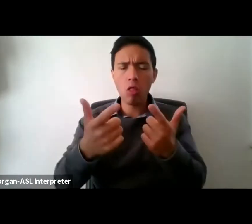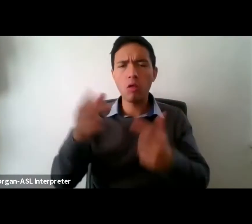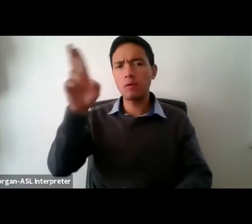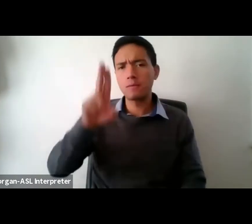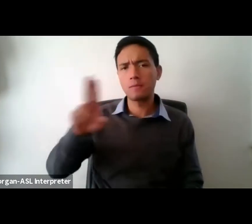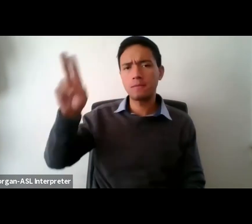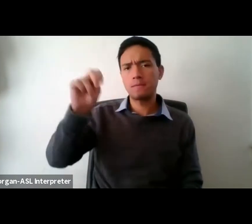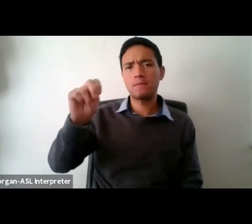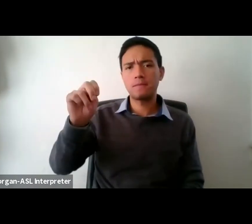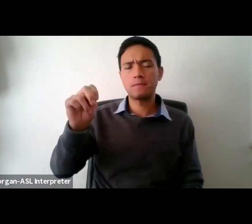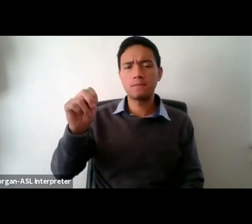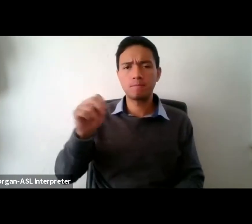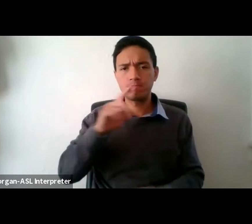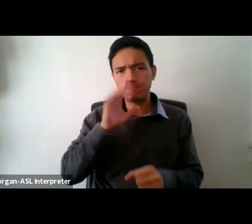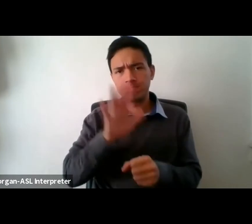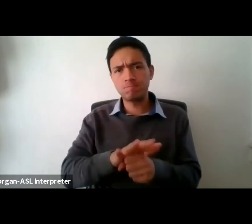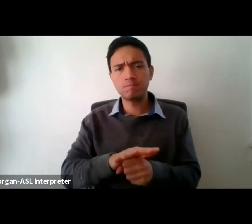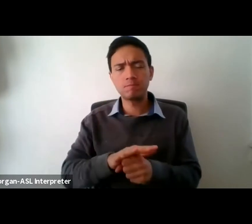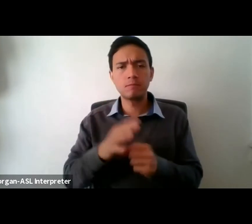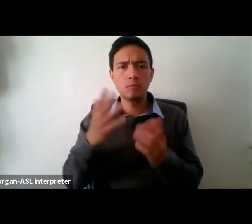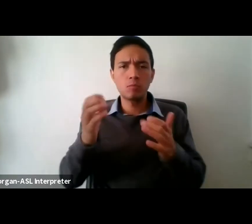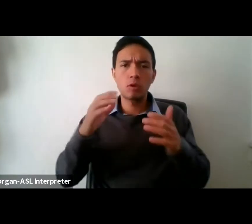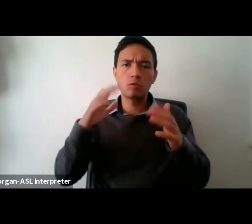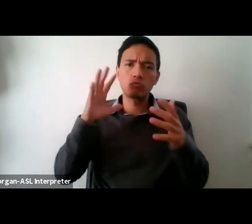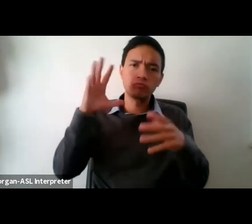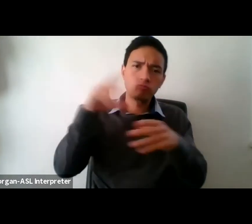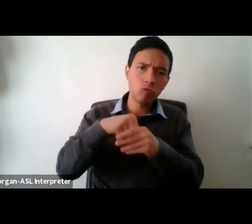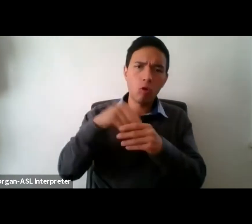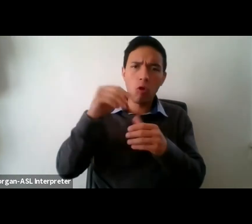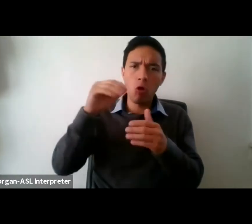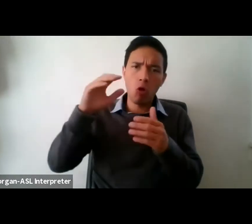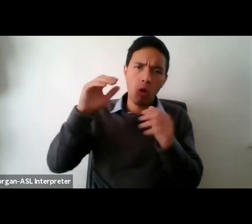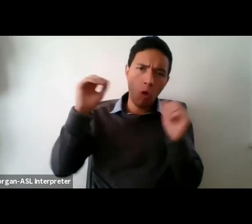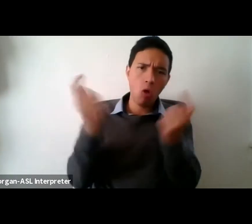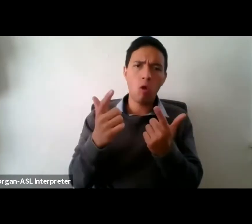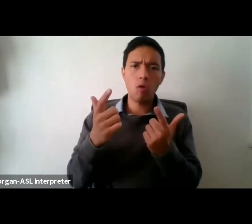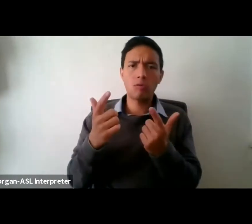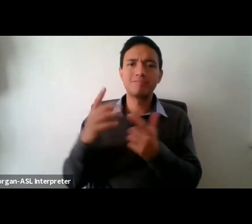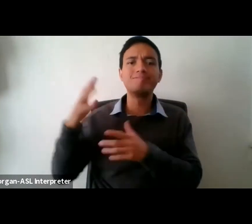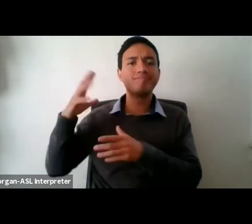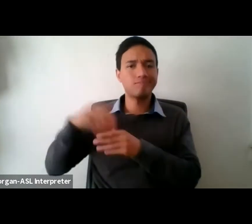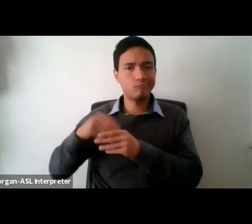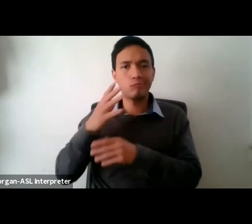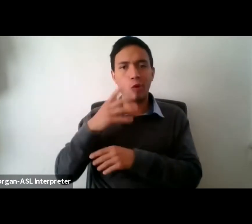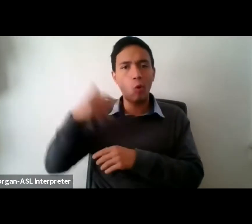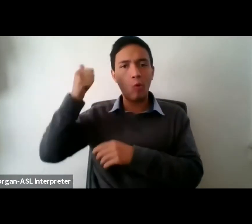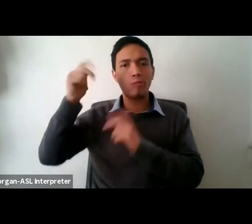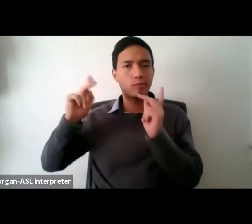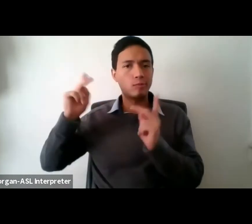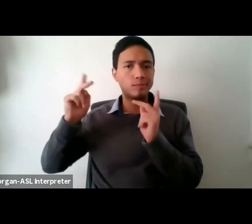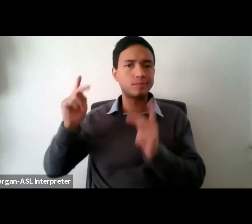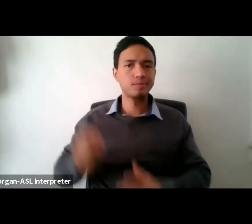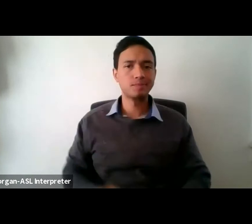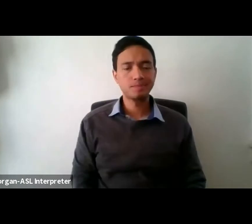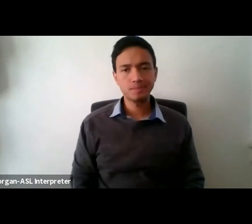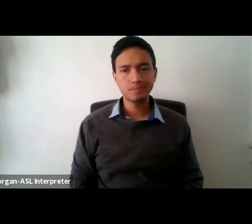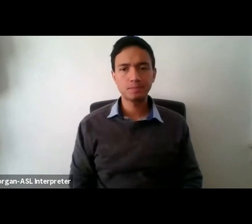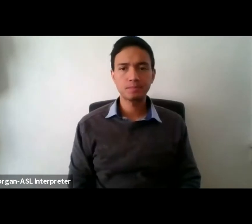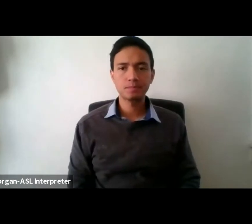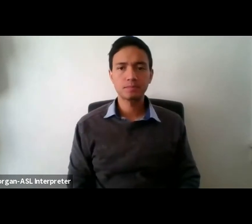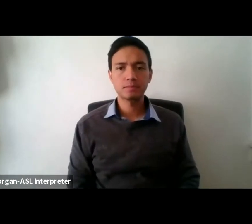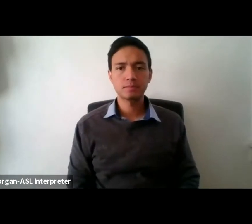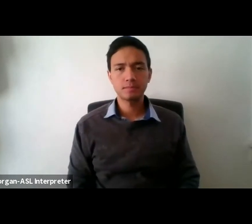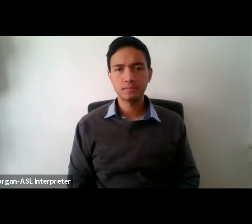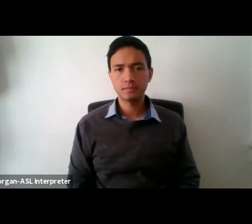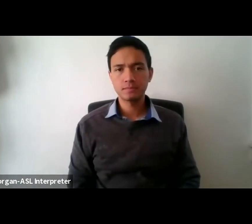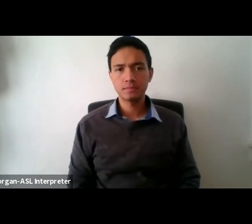that this is inclusive of everyone, including older persons. This is why, for